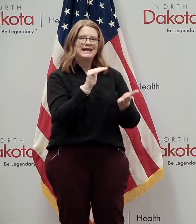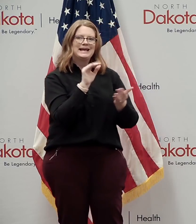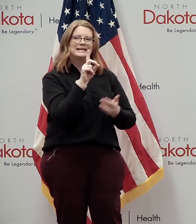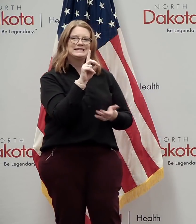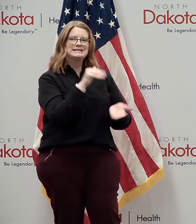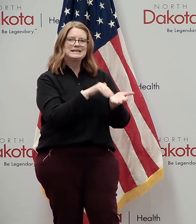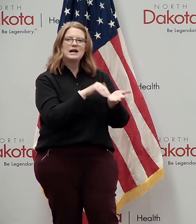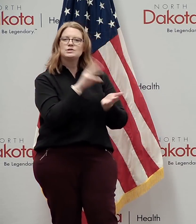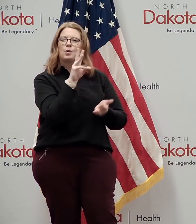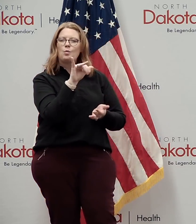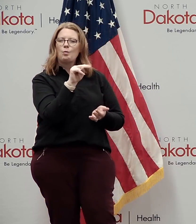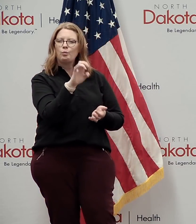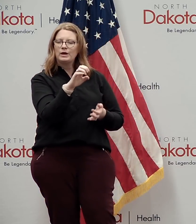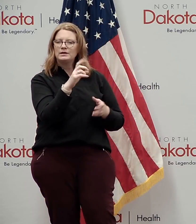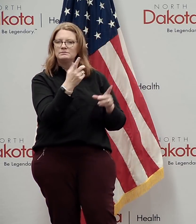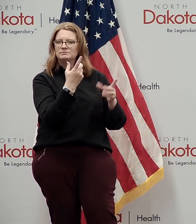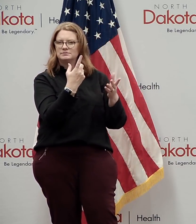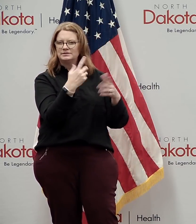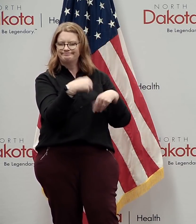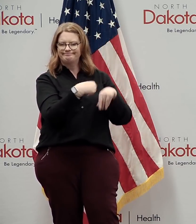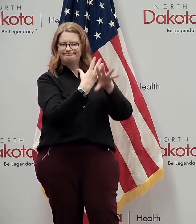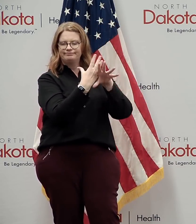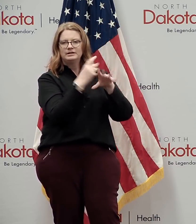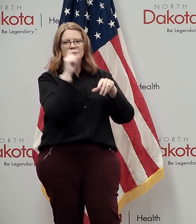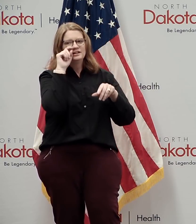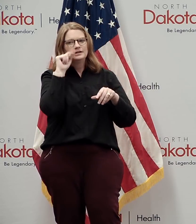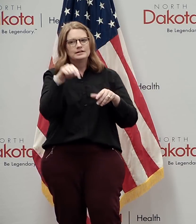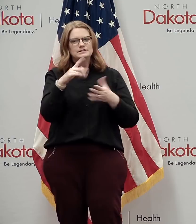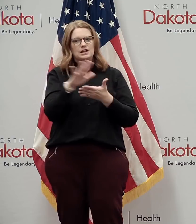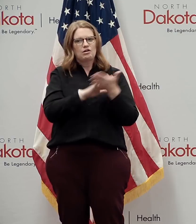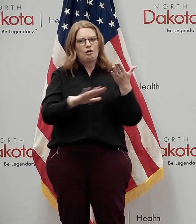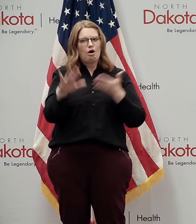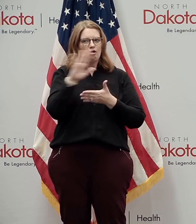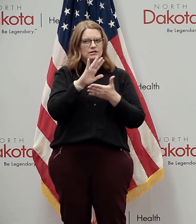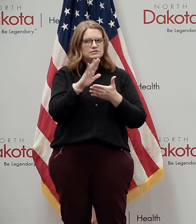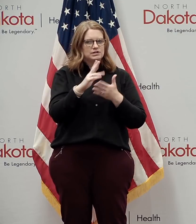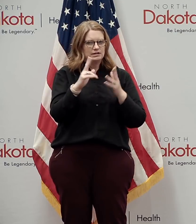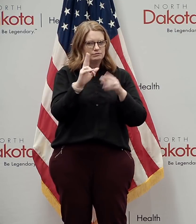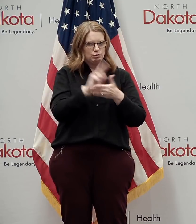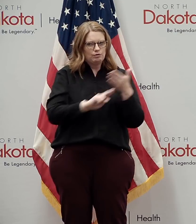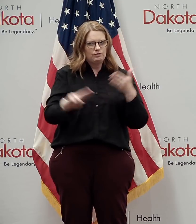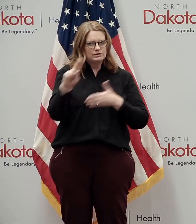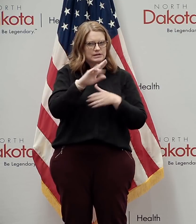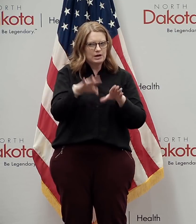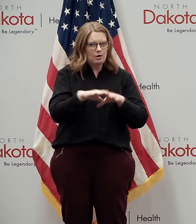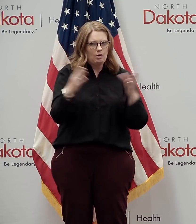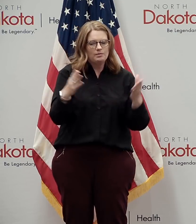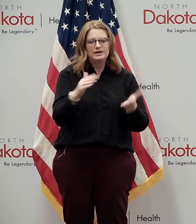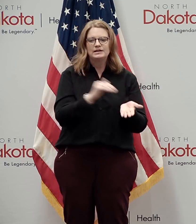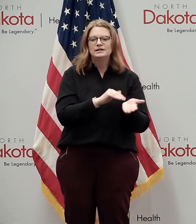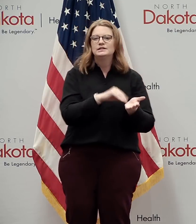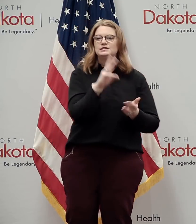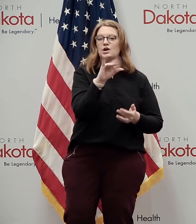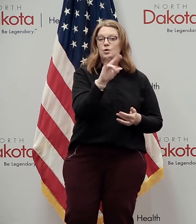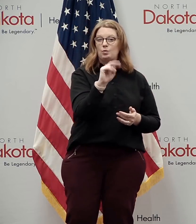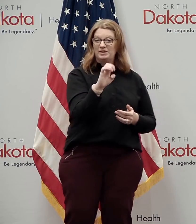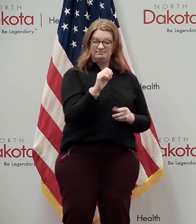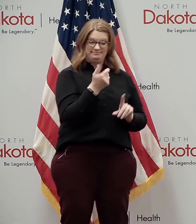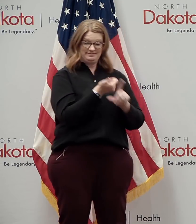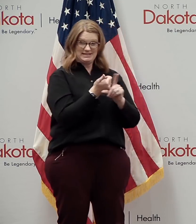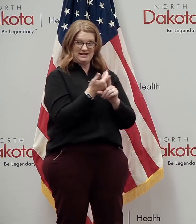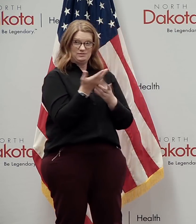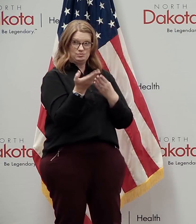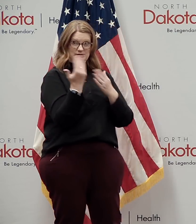to give us an update on reopening college campuses and the university's system plan for the fall. And I want to say Dr. Wynne is wearing 2 hats. He